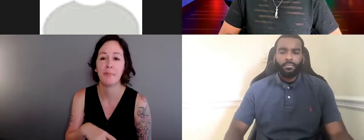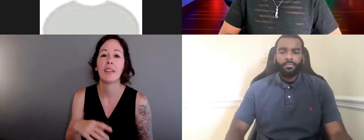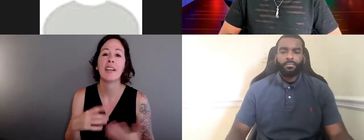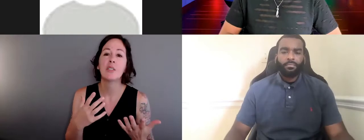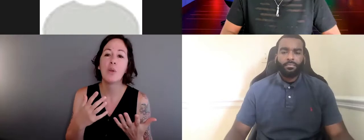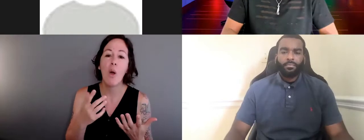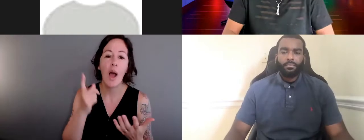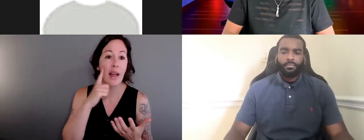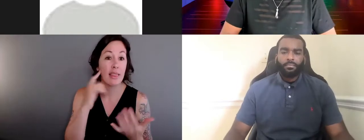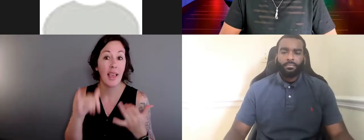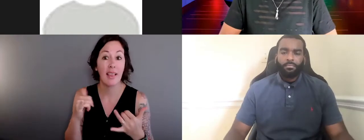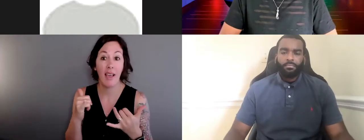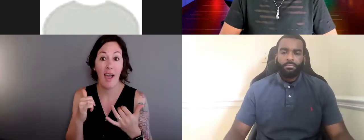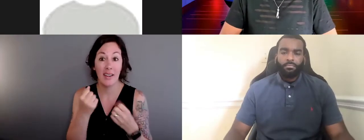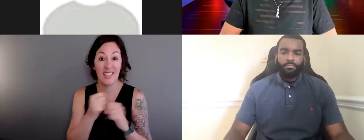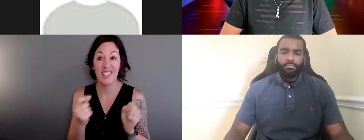Sure.